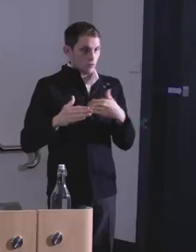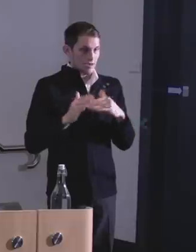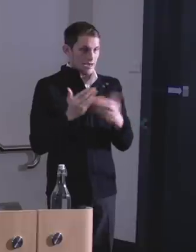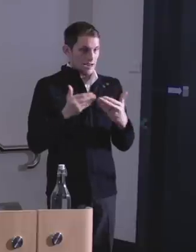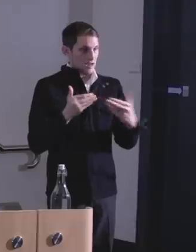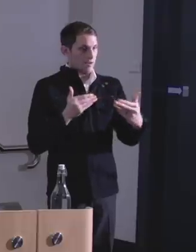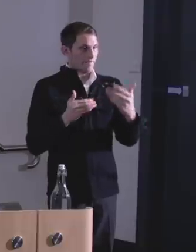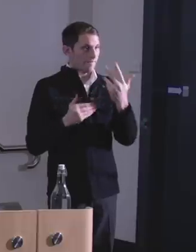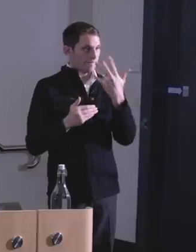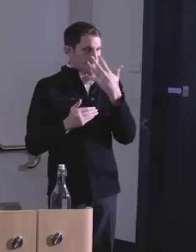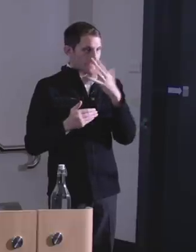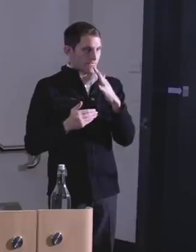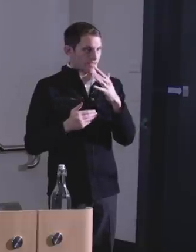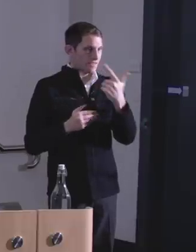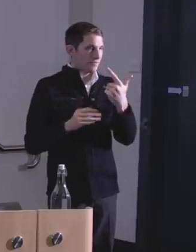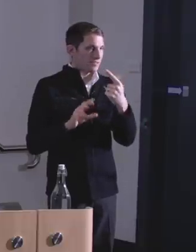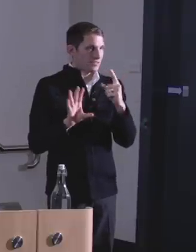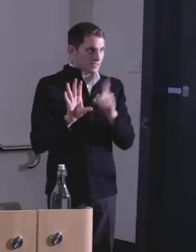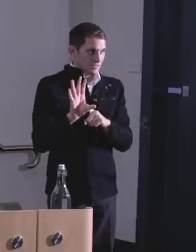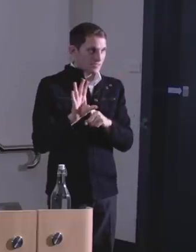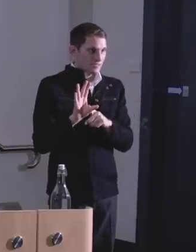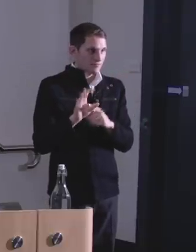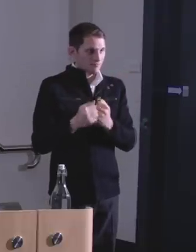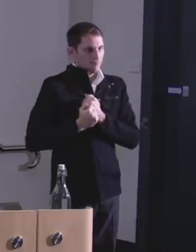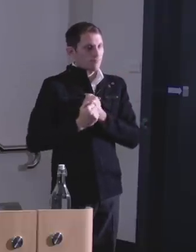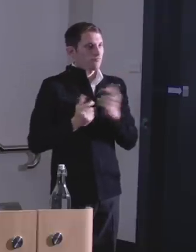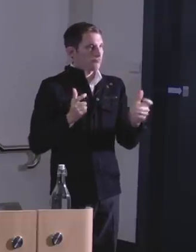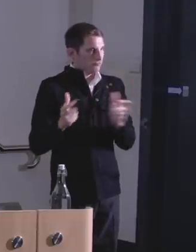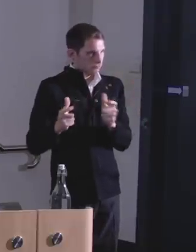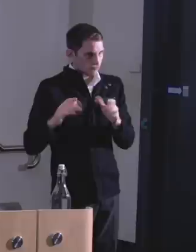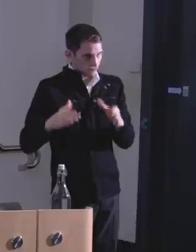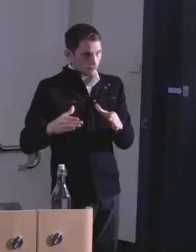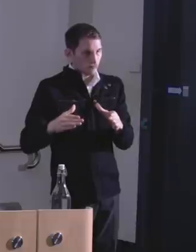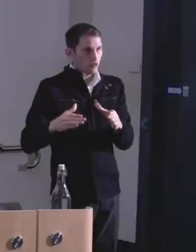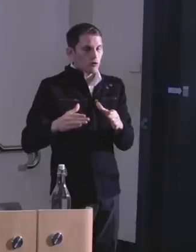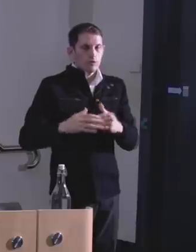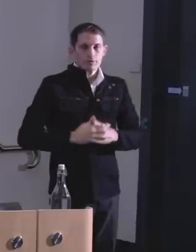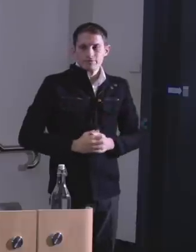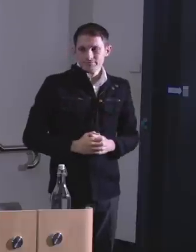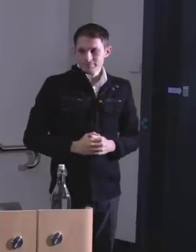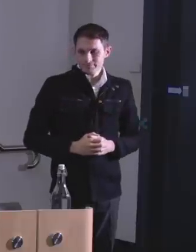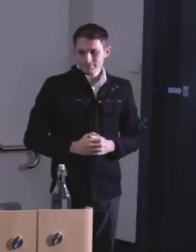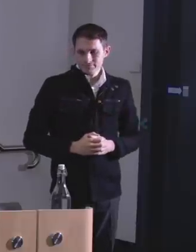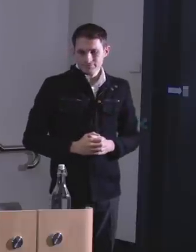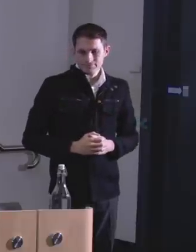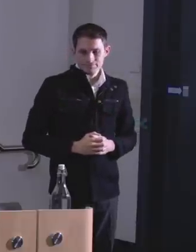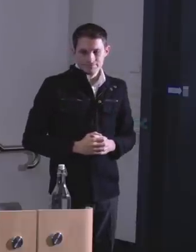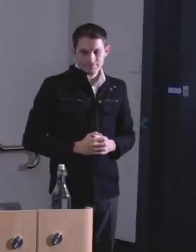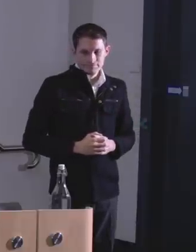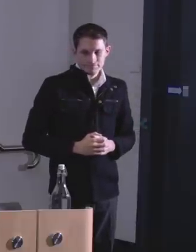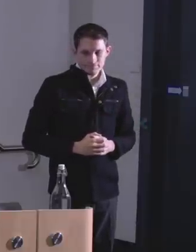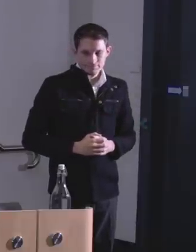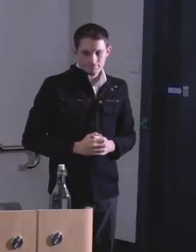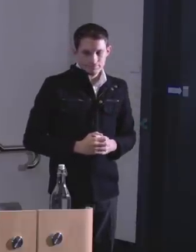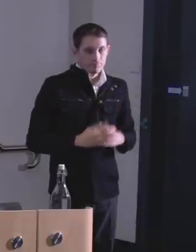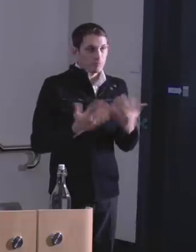57 years into sovereignty. Beyond that, it's not that, you know, we needed the United Nations